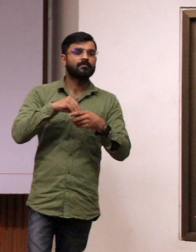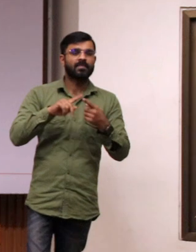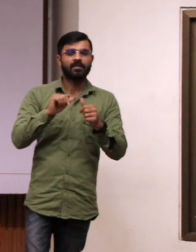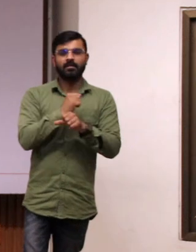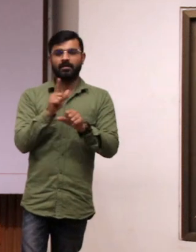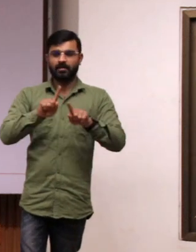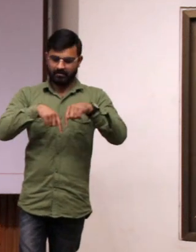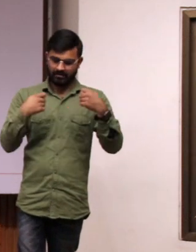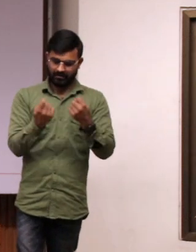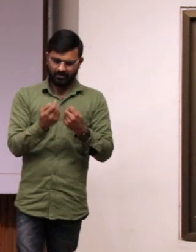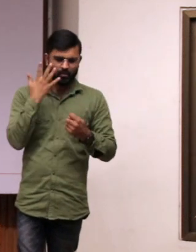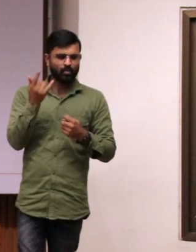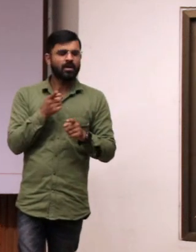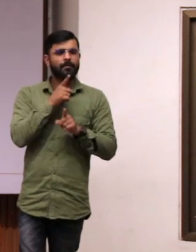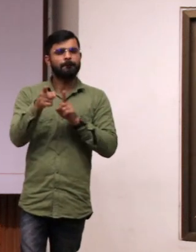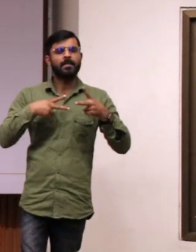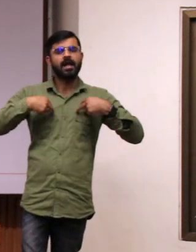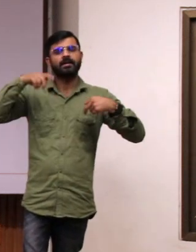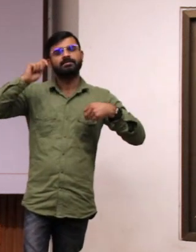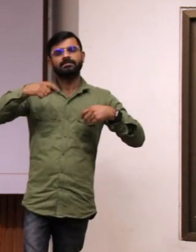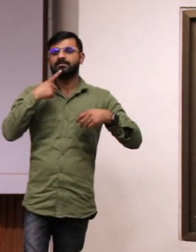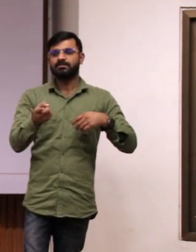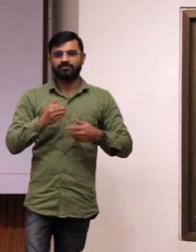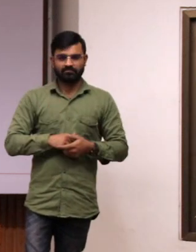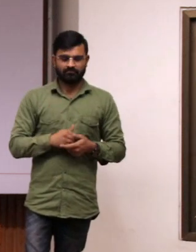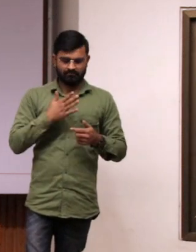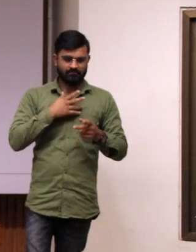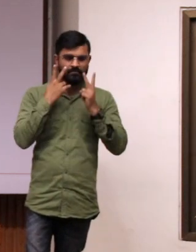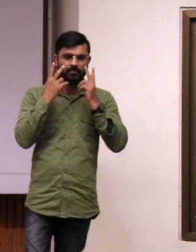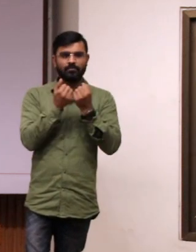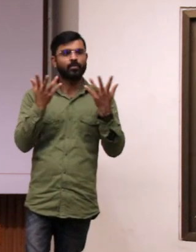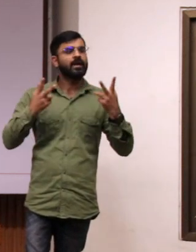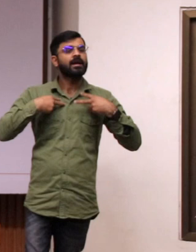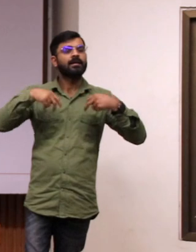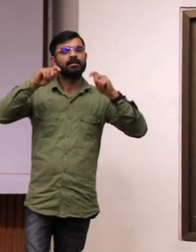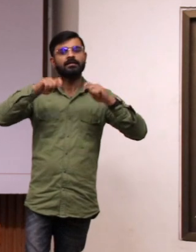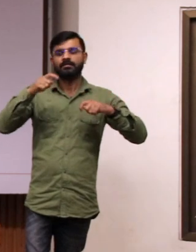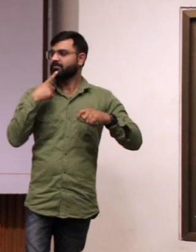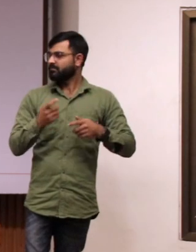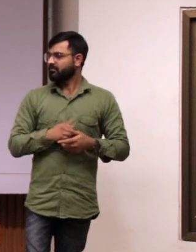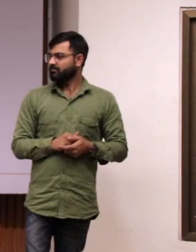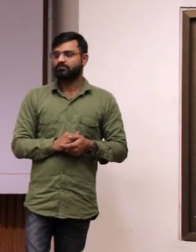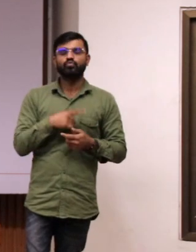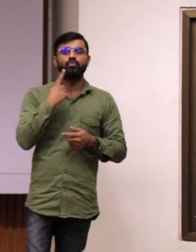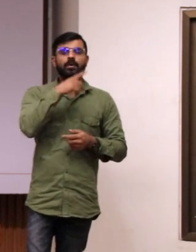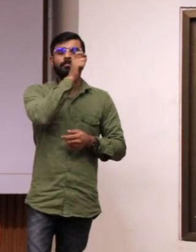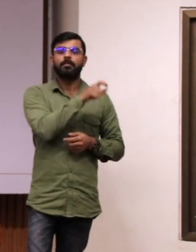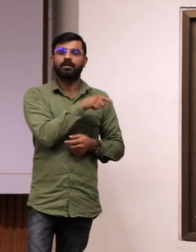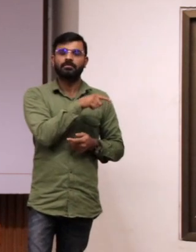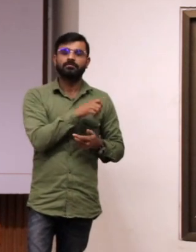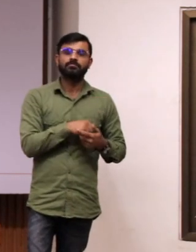fraternity, because why you are blaming judge? I have seen judge. Somebody is